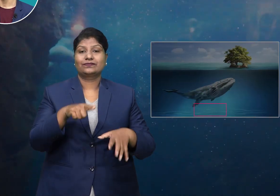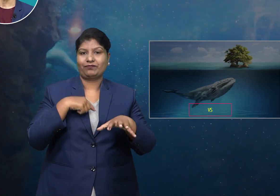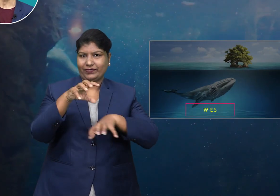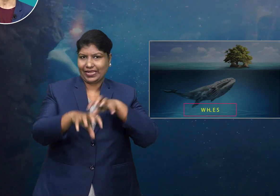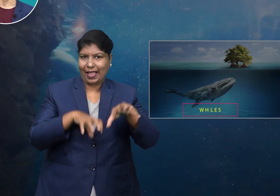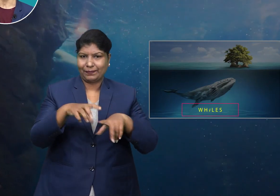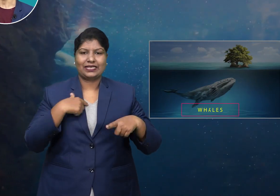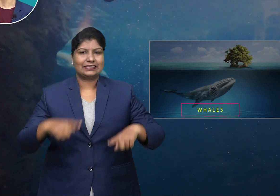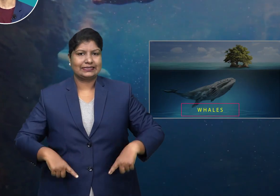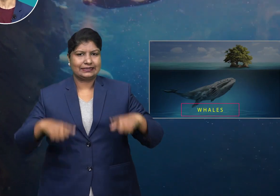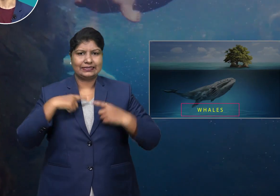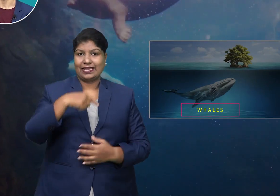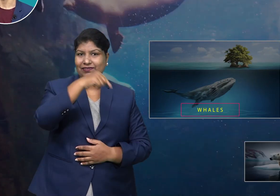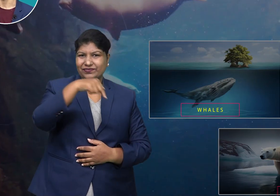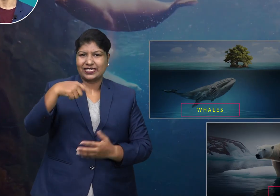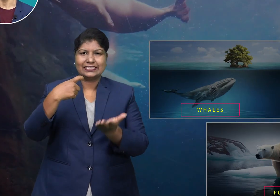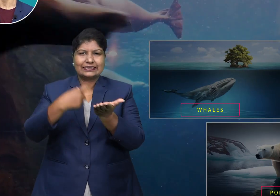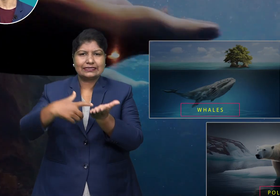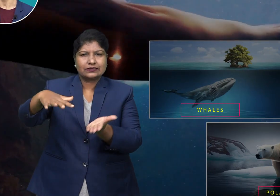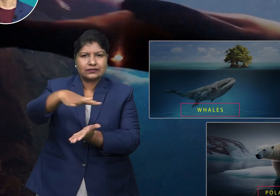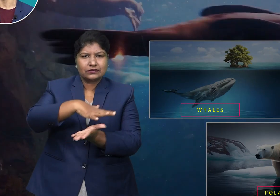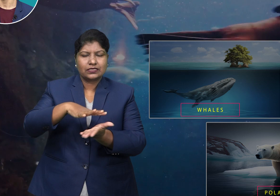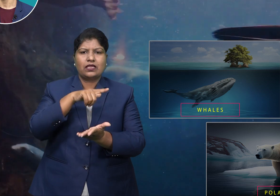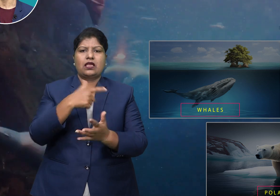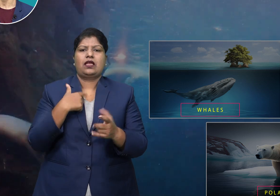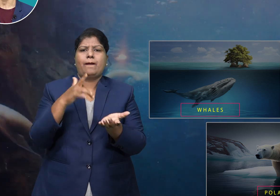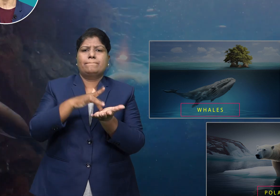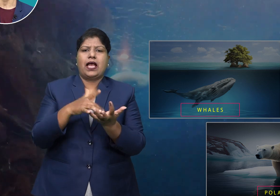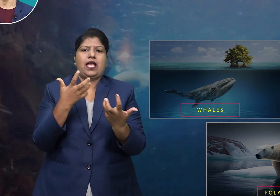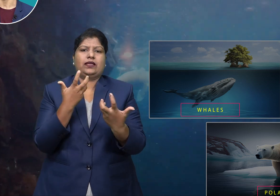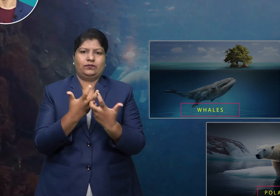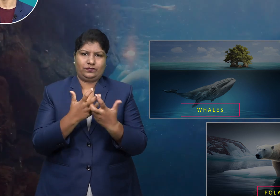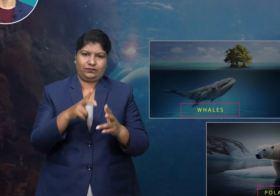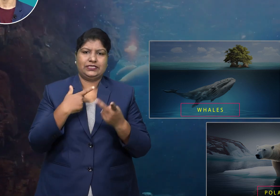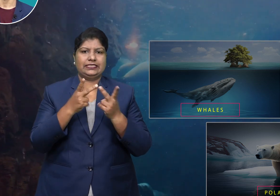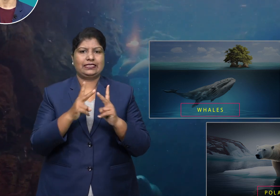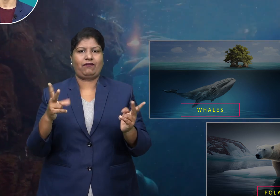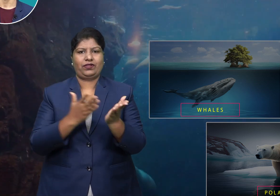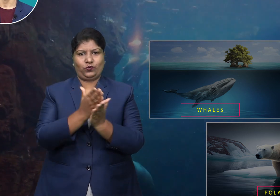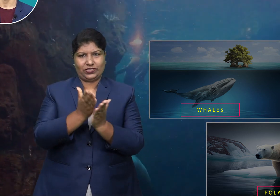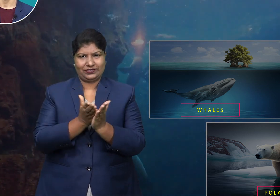Animals living in these regions adapt themselves in different ways.